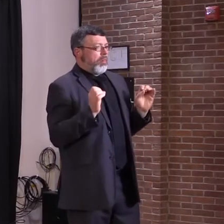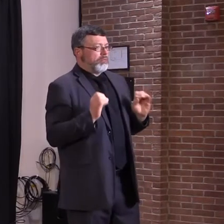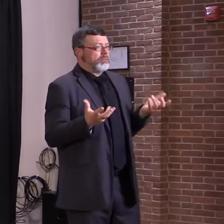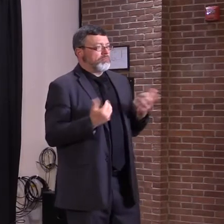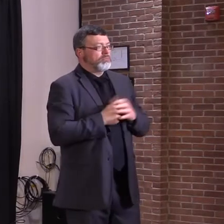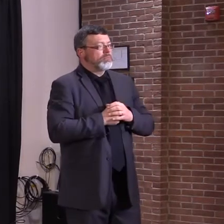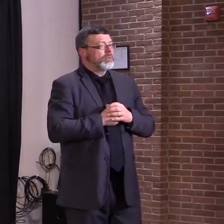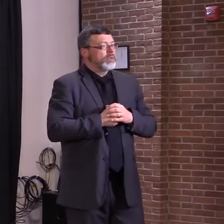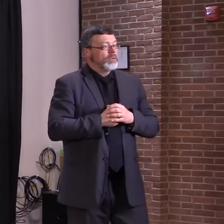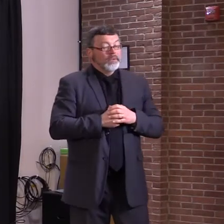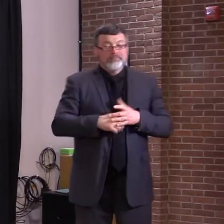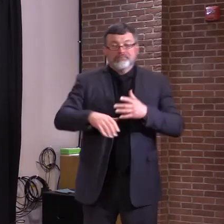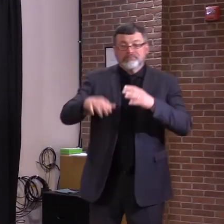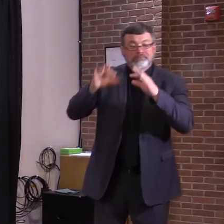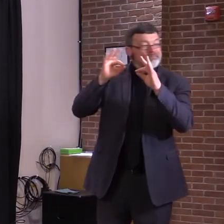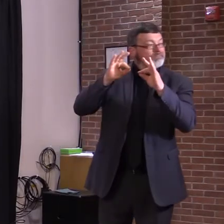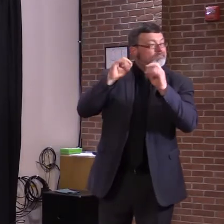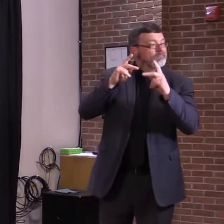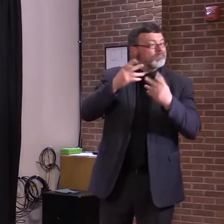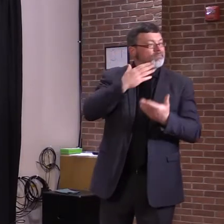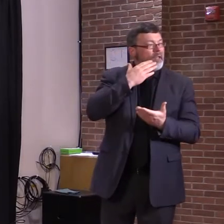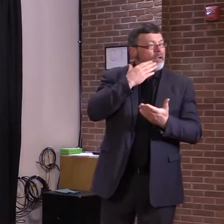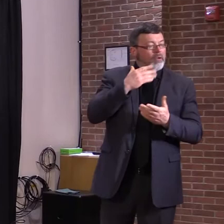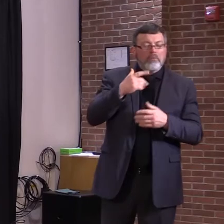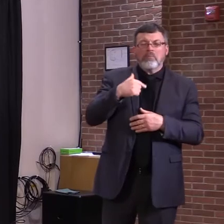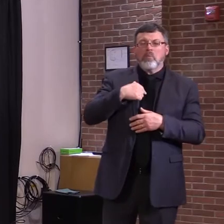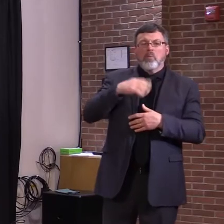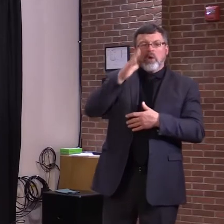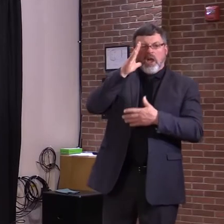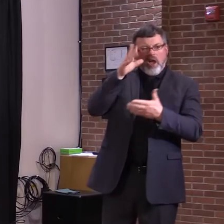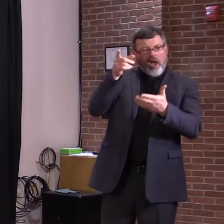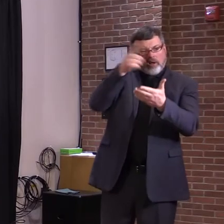have him give you a call. Thank you.